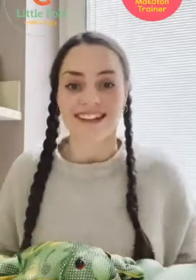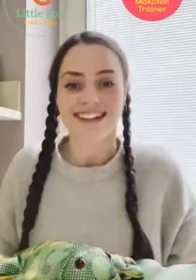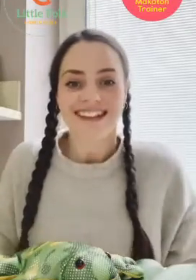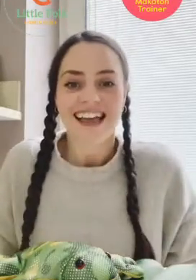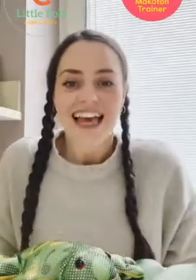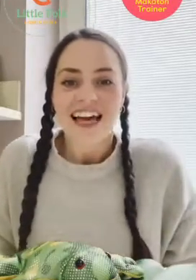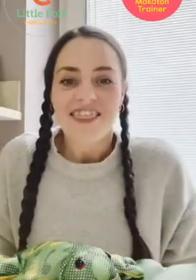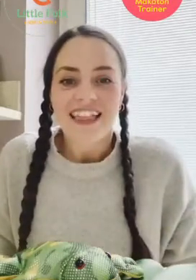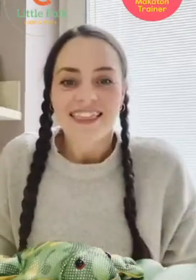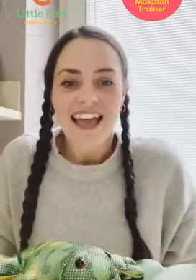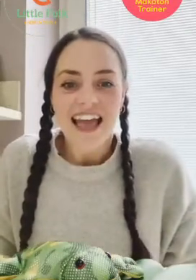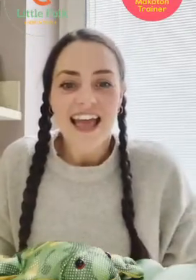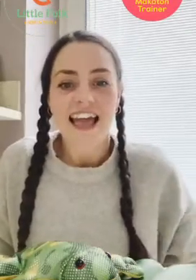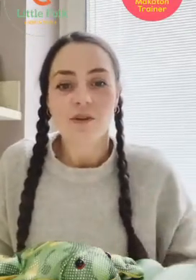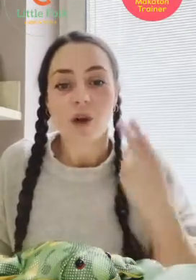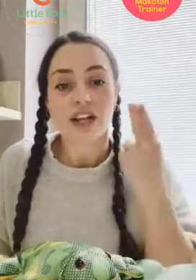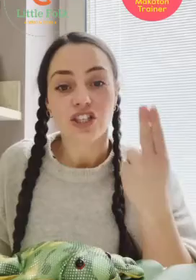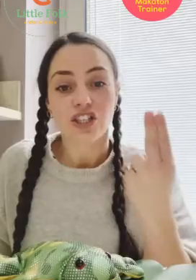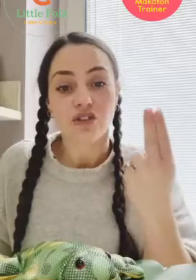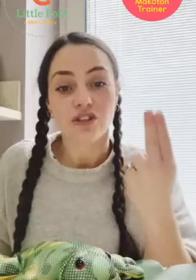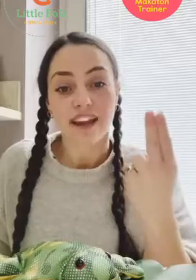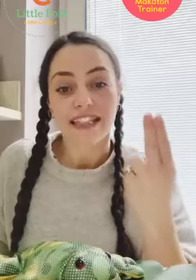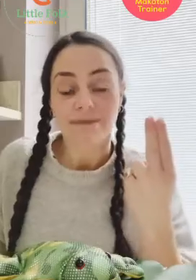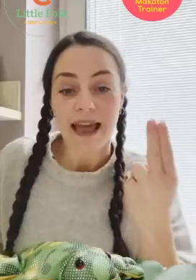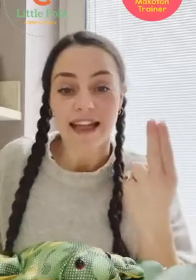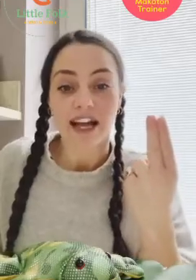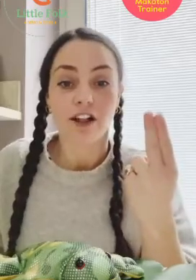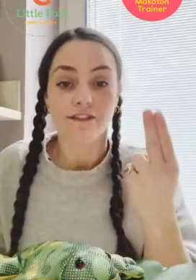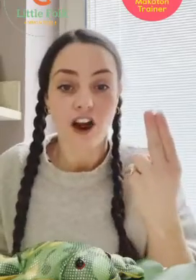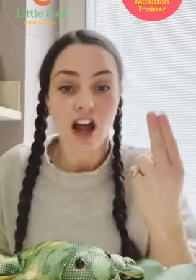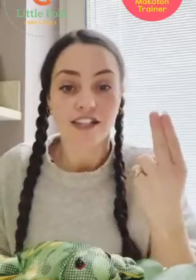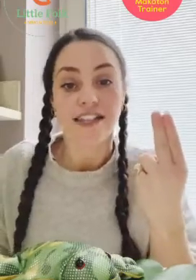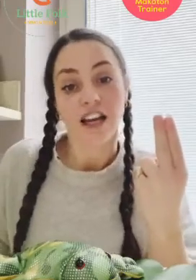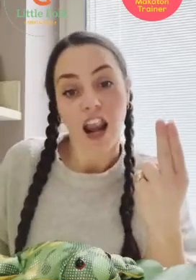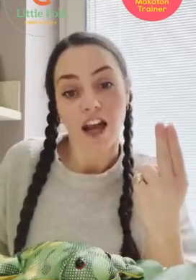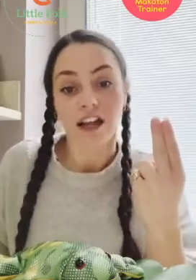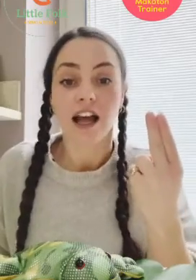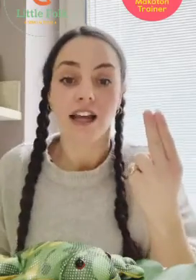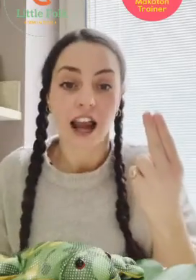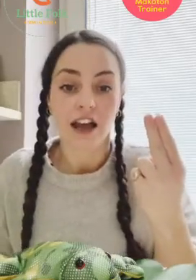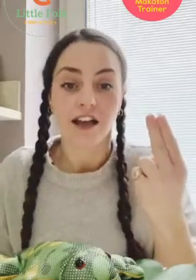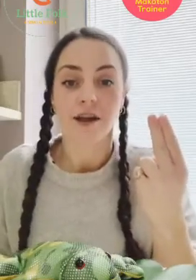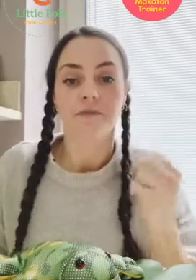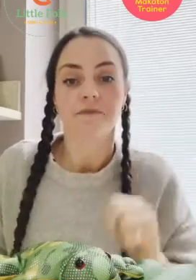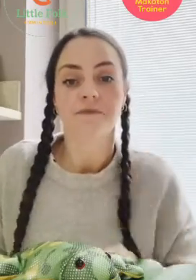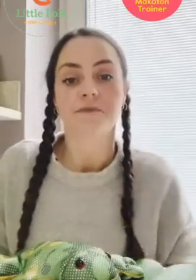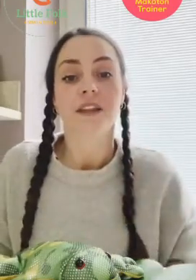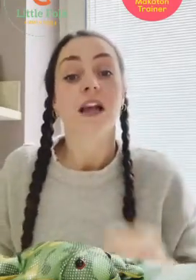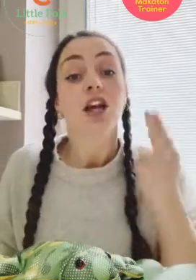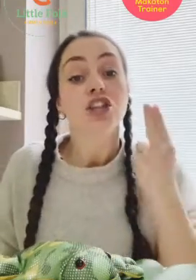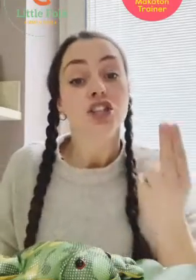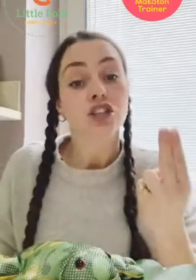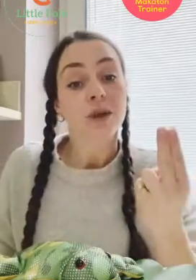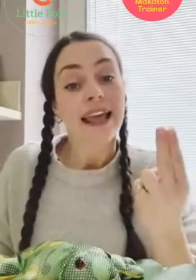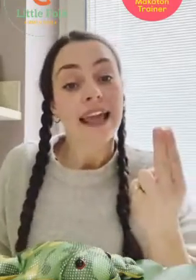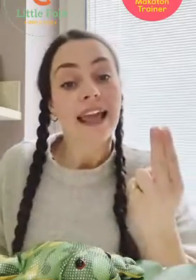cool. Then there were two green speckled frogs, glug, glug. Two